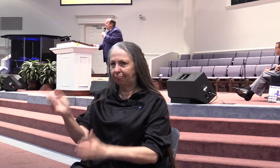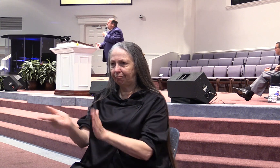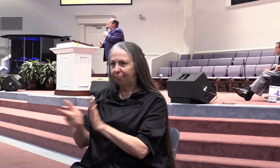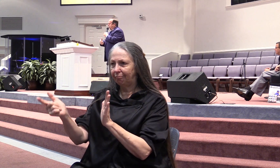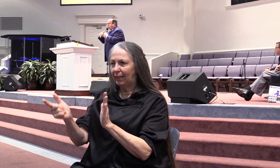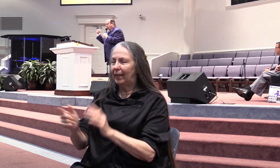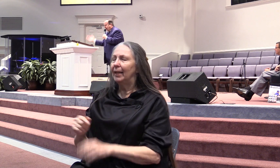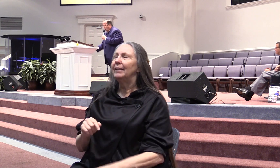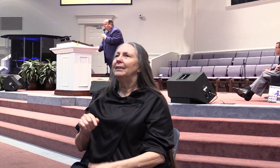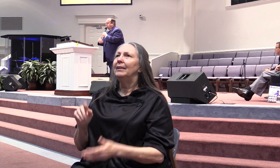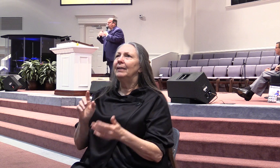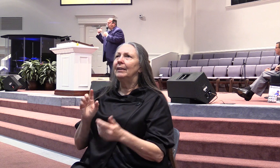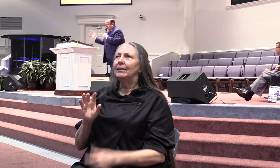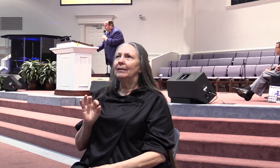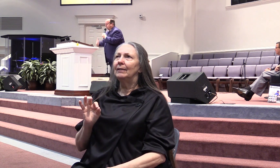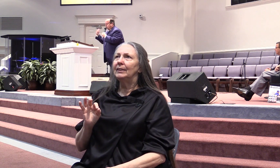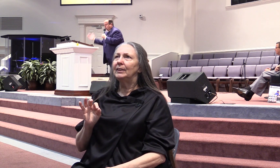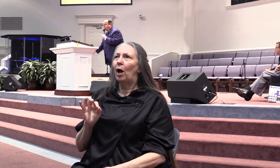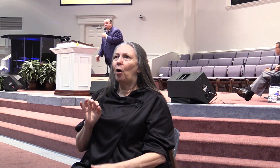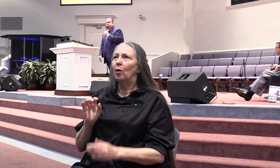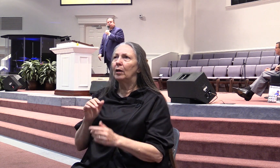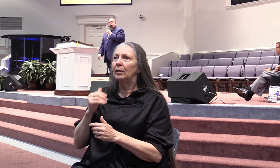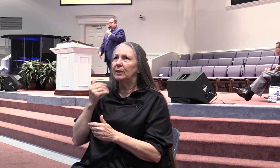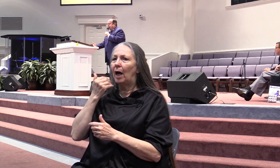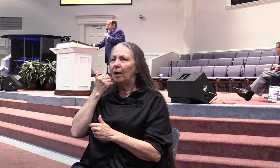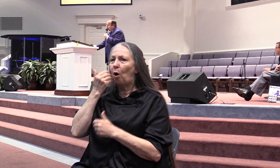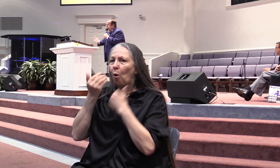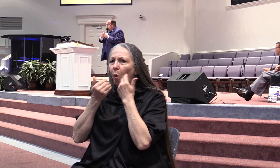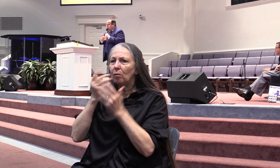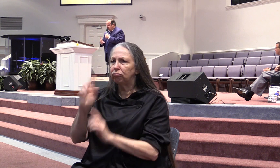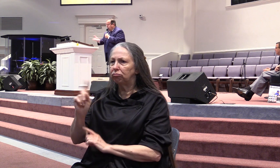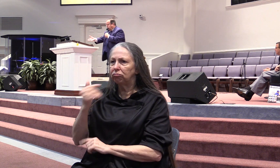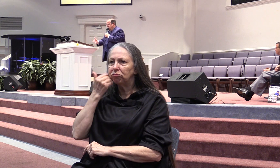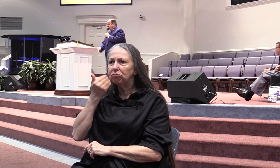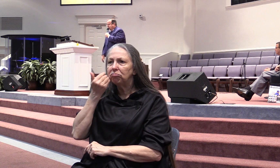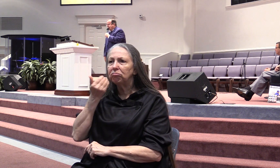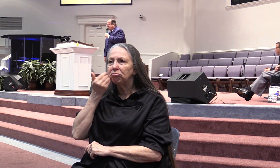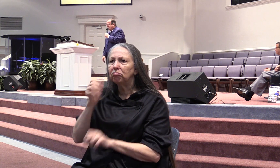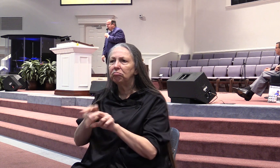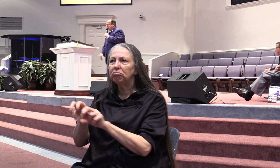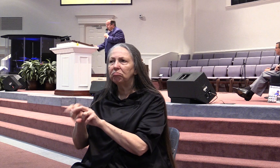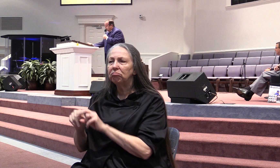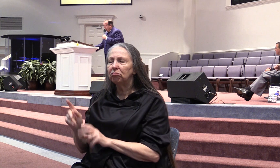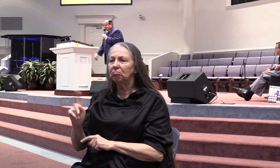29 refers to lying carnally with a woman, prostitutes and whoredoms. Commandment number 8, don't steal. Here's Leviticus 19 and 11. Ye shall not